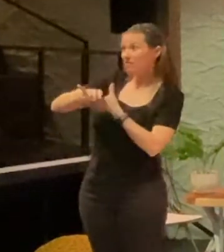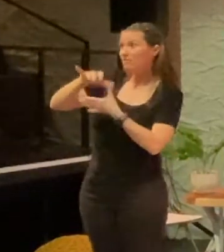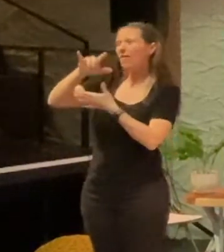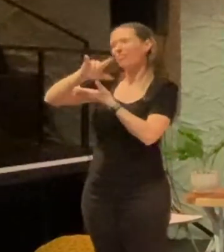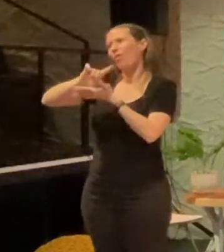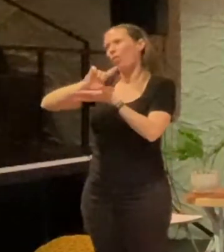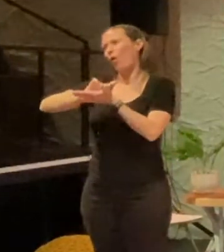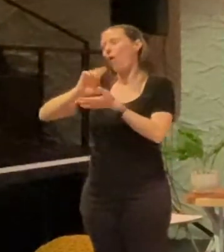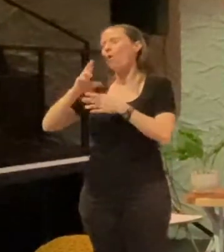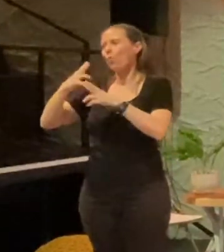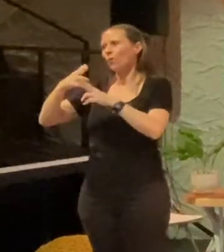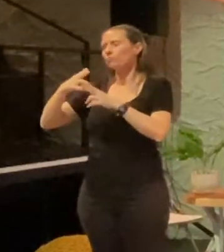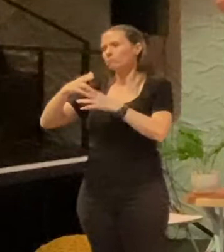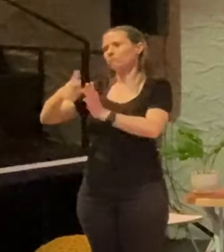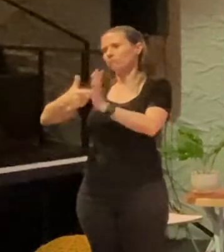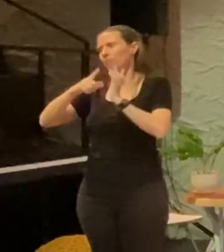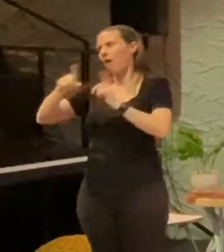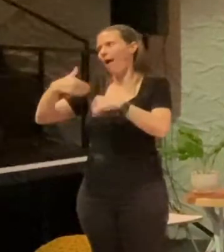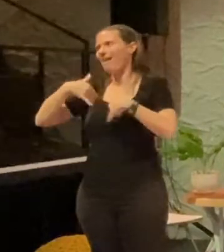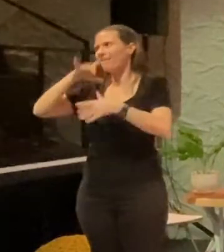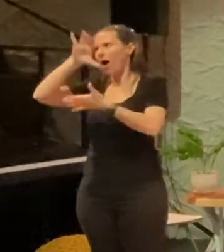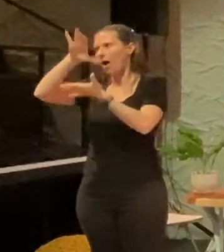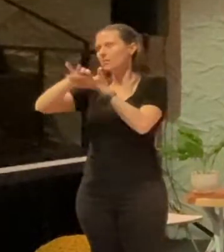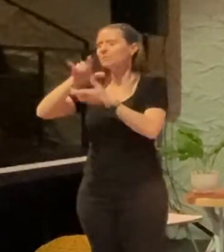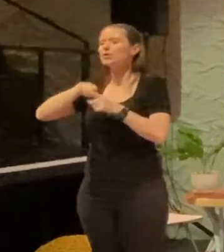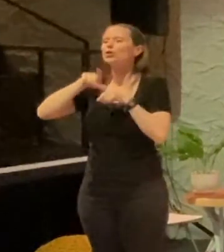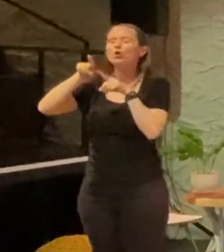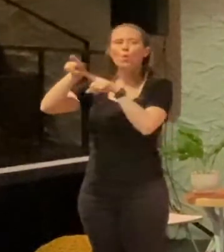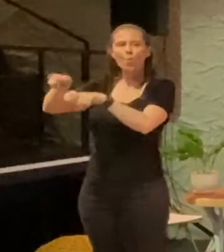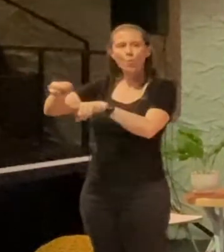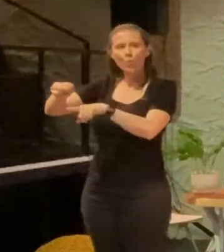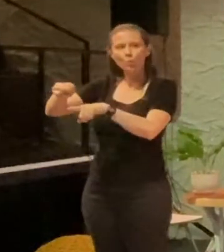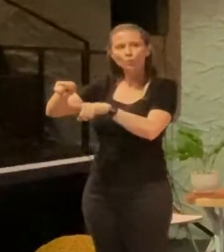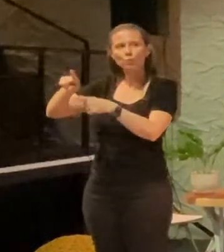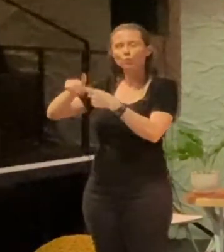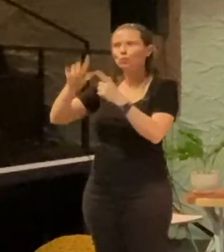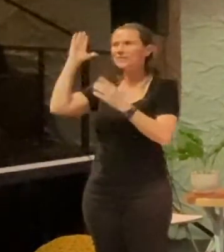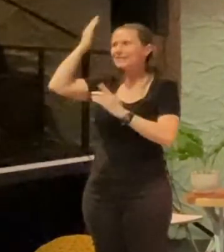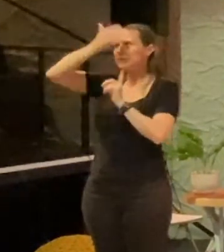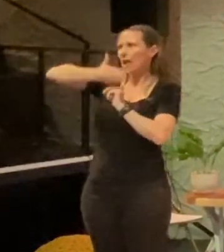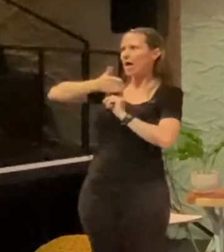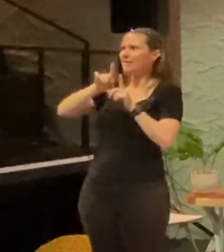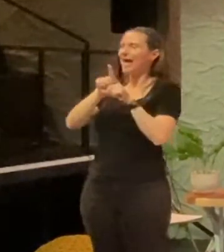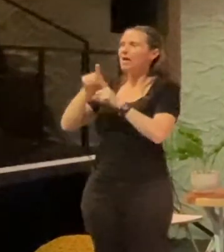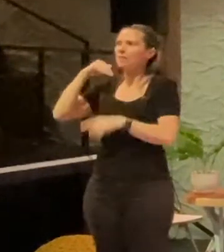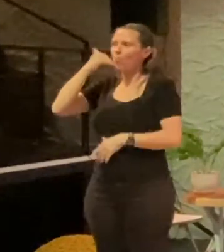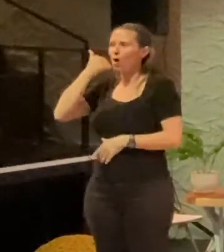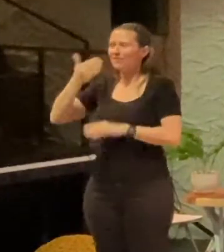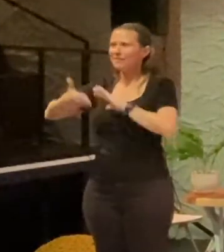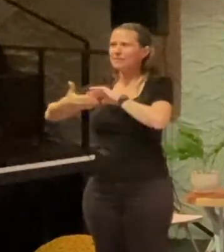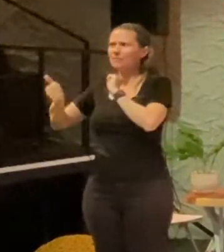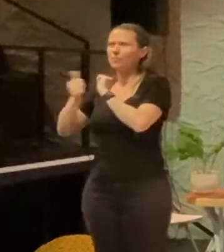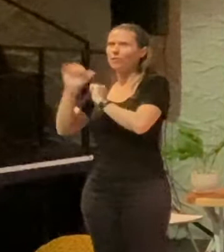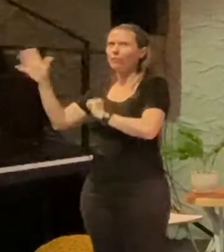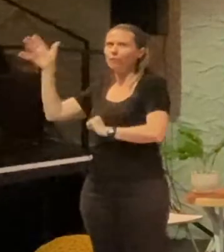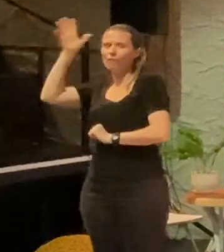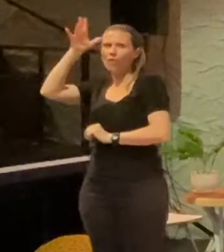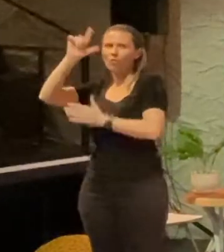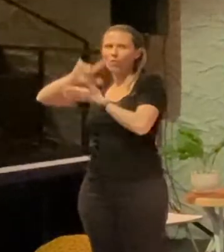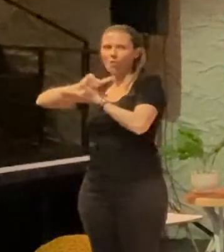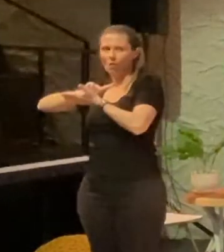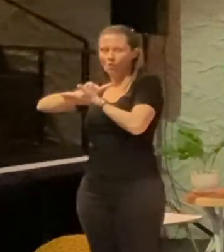would call her to have a husband, she actually goes and disguises herself as a prostitute and sleeps with her father-in-law.